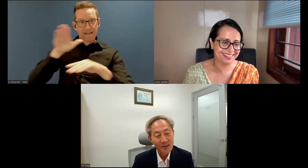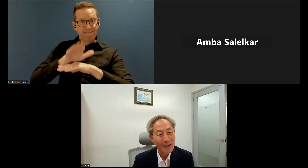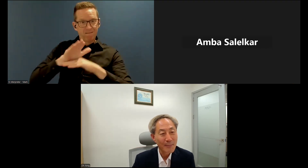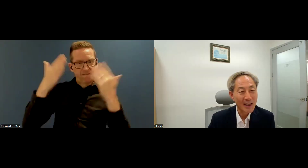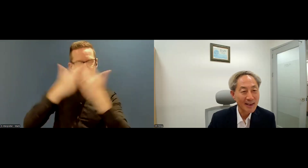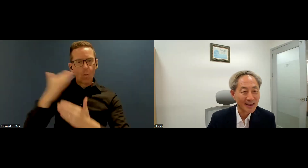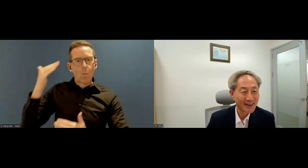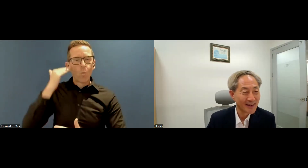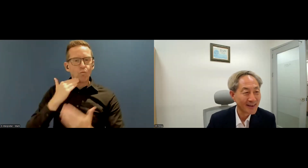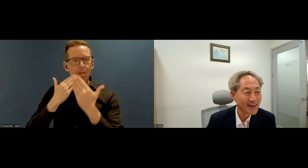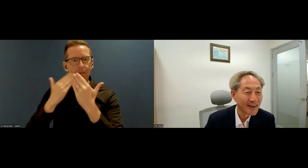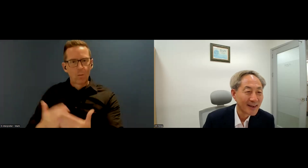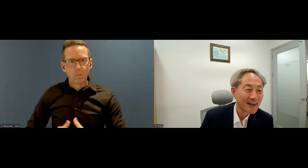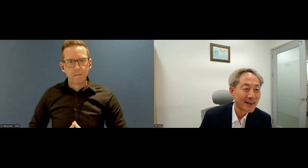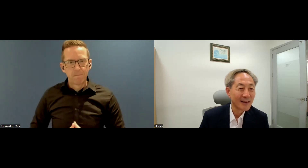Thank you, Amba.